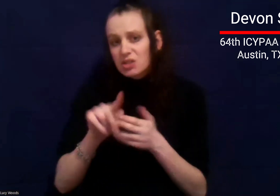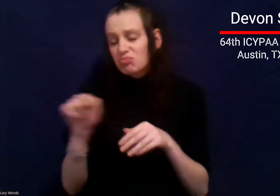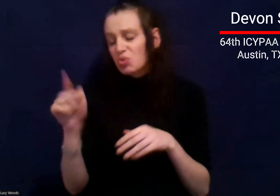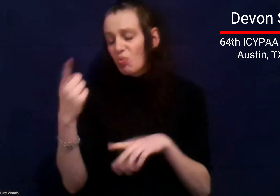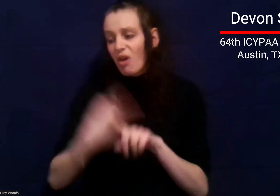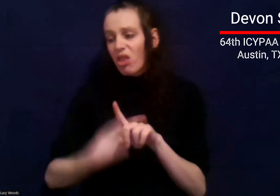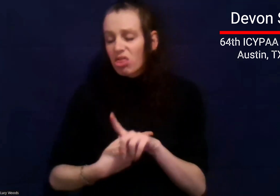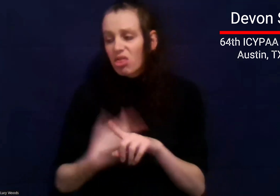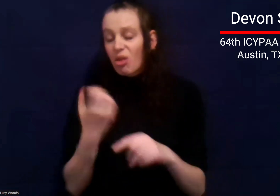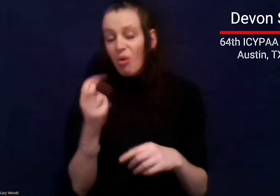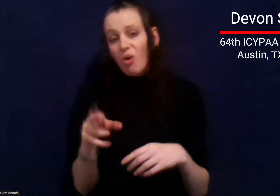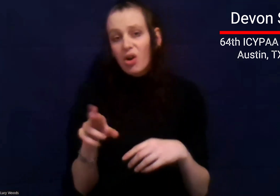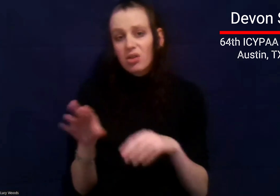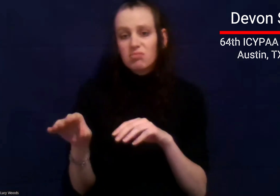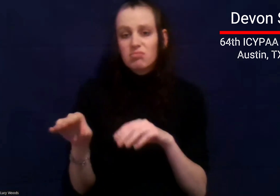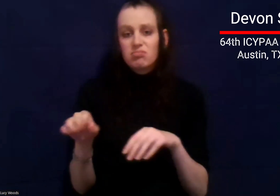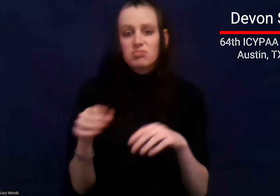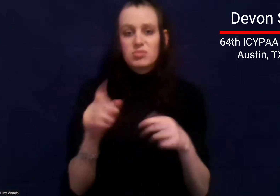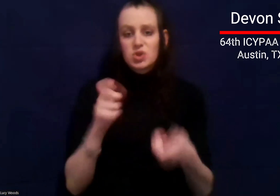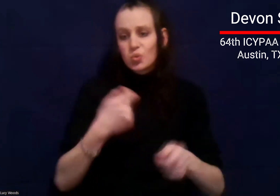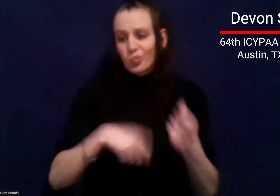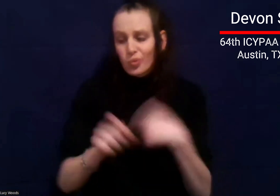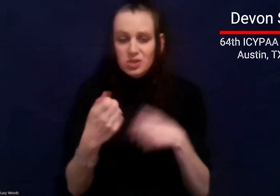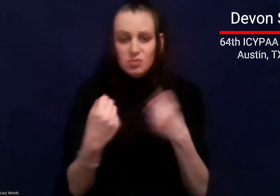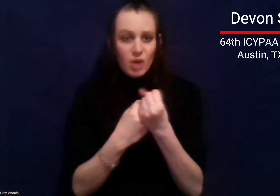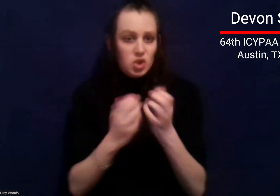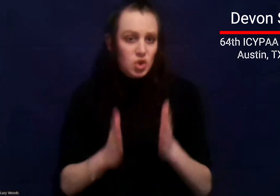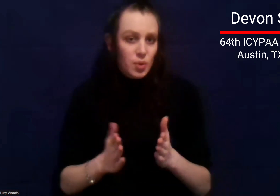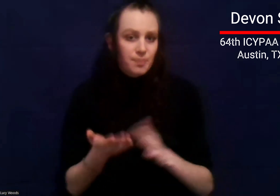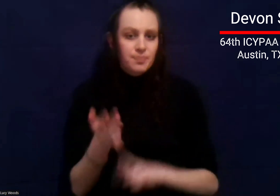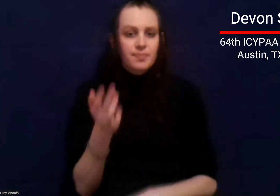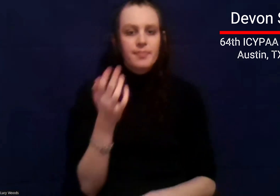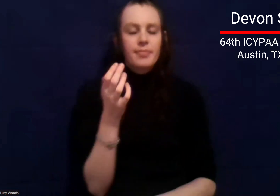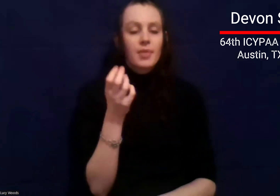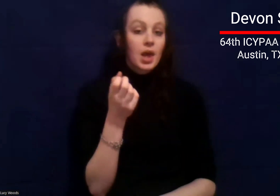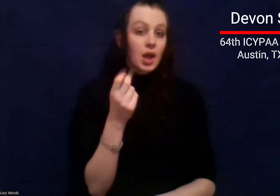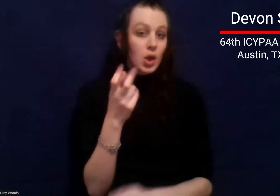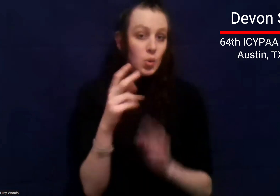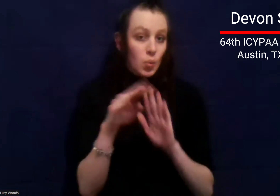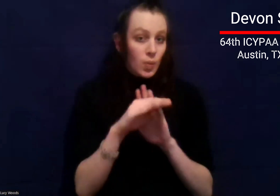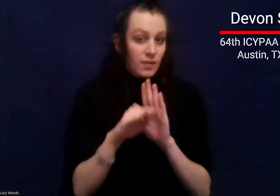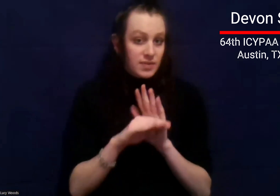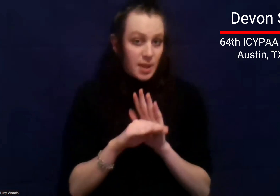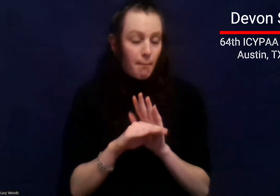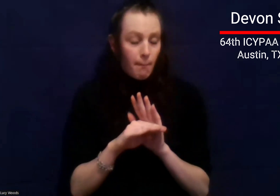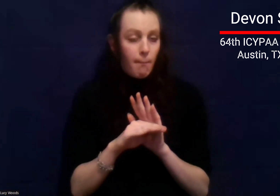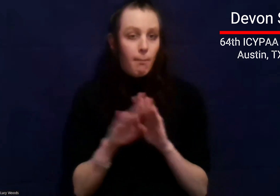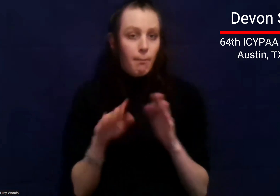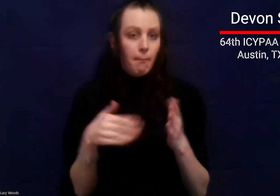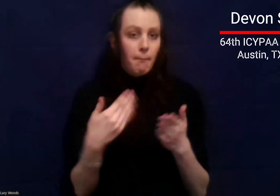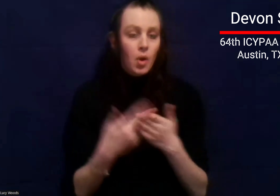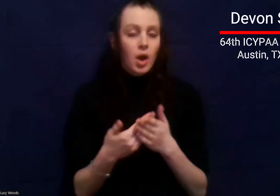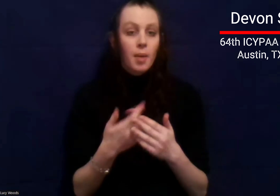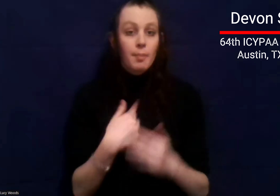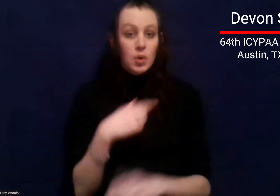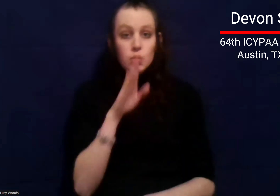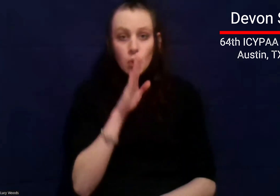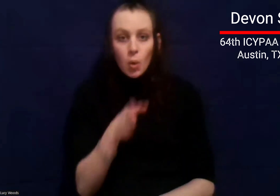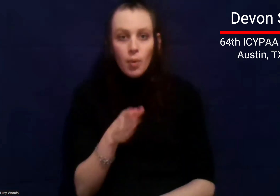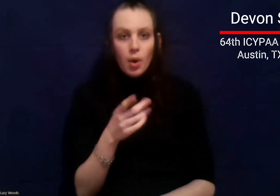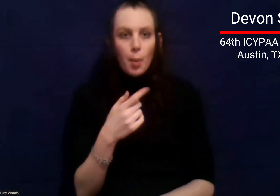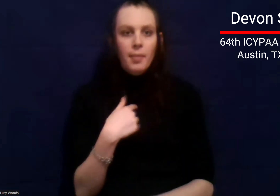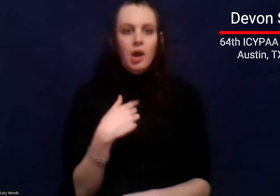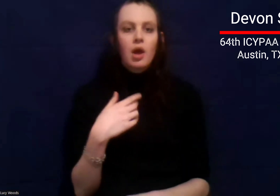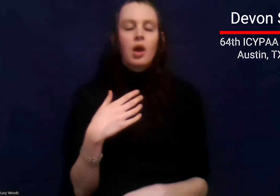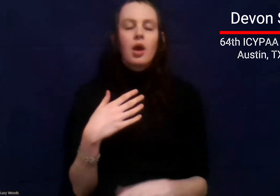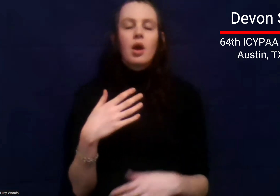And as a result, once I got to that 12th step, not only was I sober, I was relieved of that